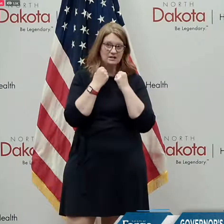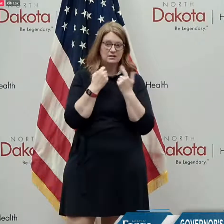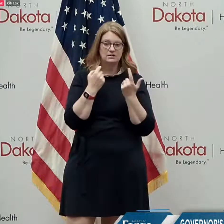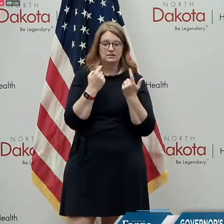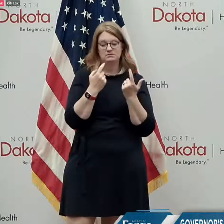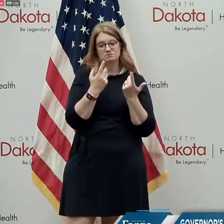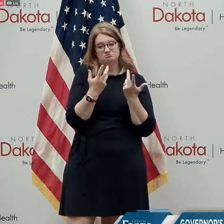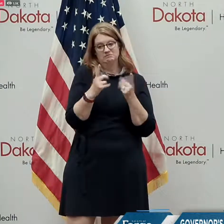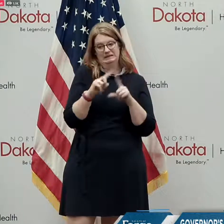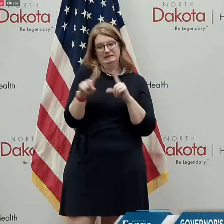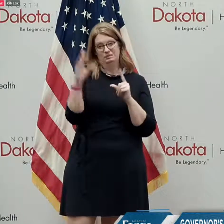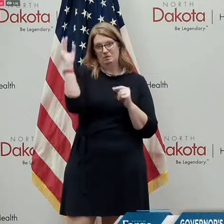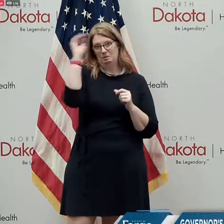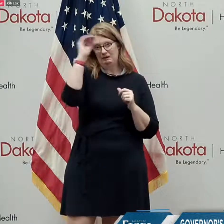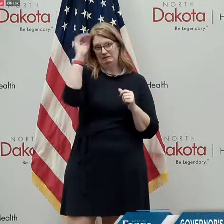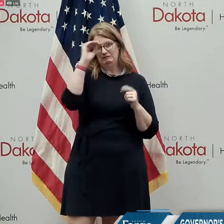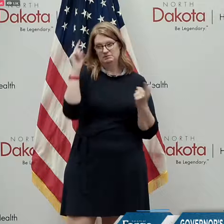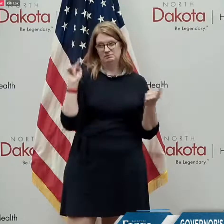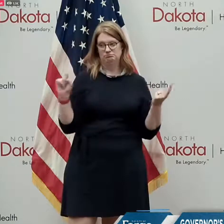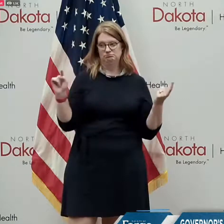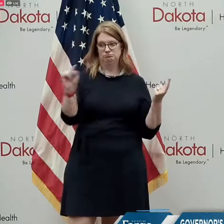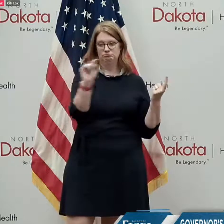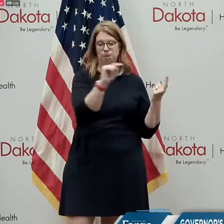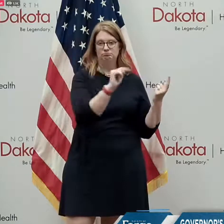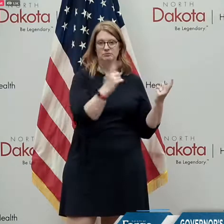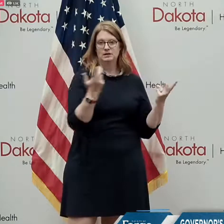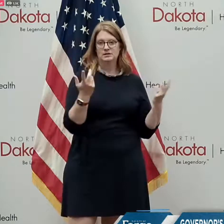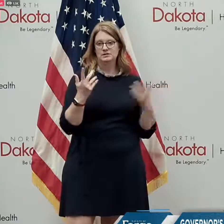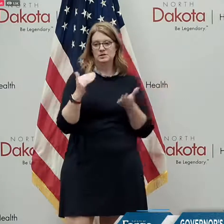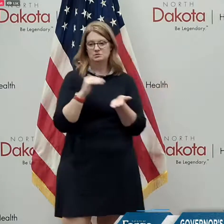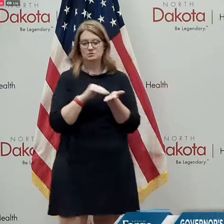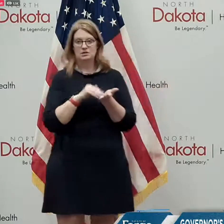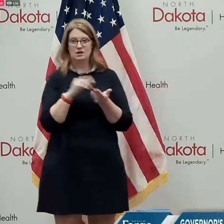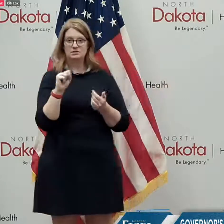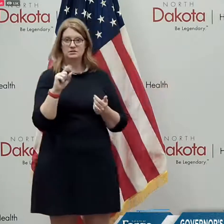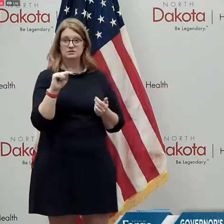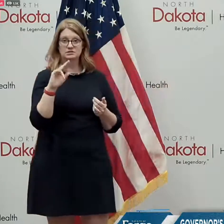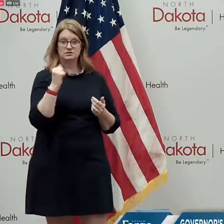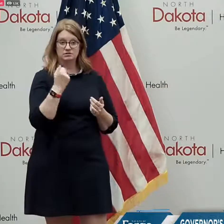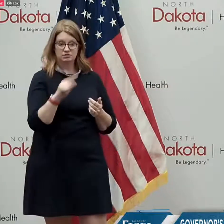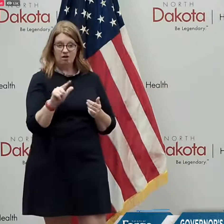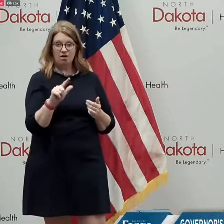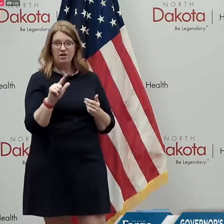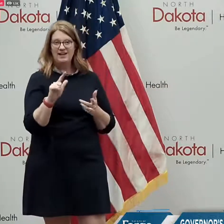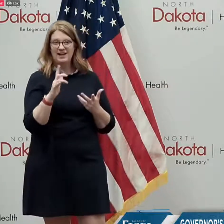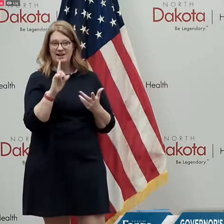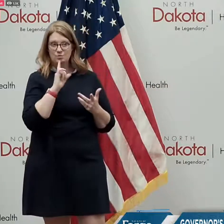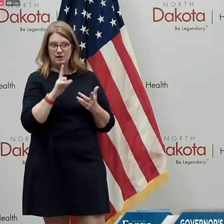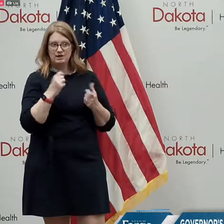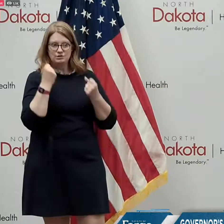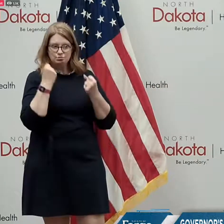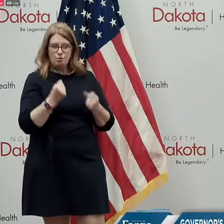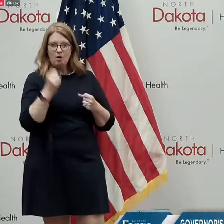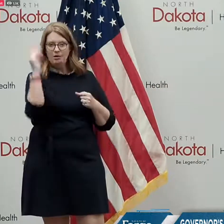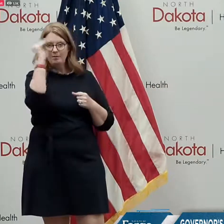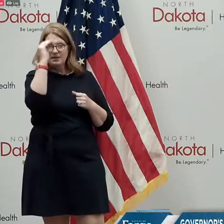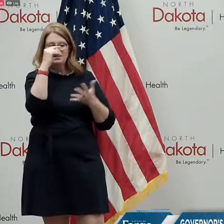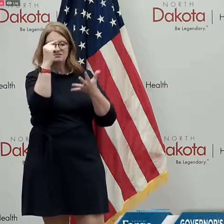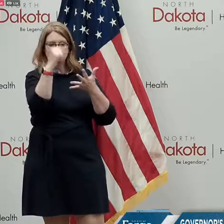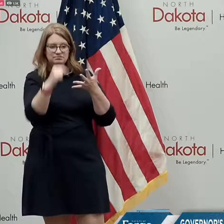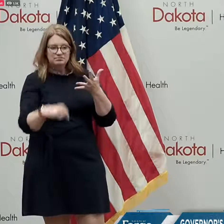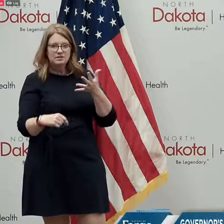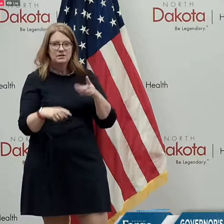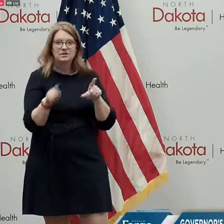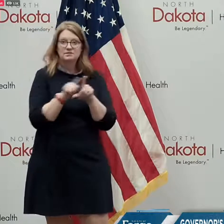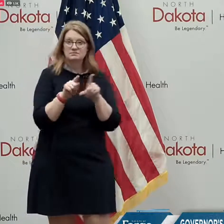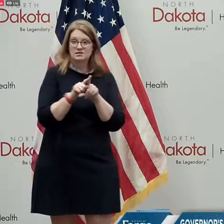room, and so when Dr. Stahl has had opinions or strong opinions about particular points during this time, and the same with